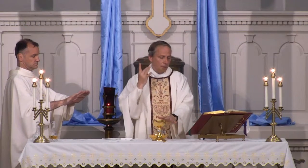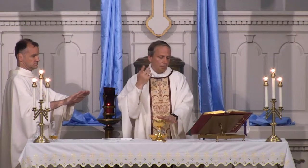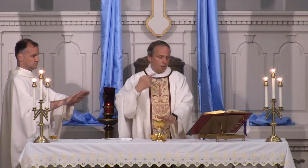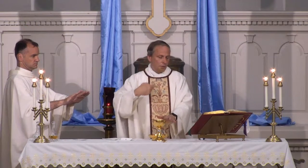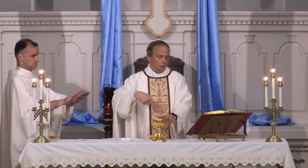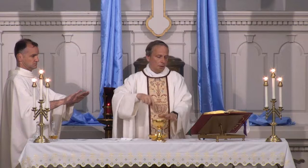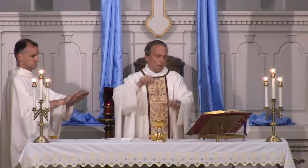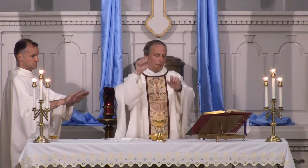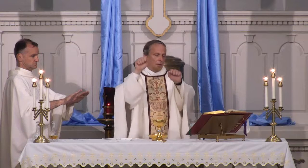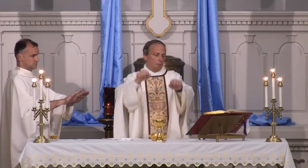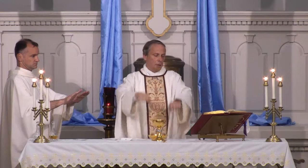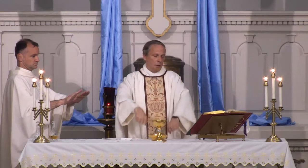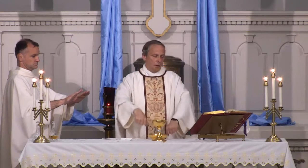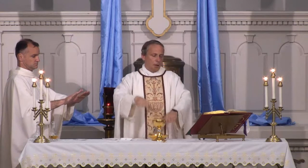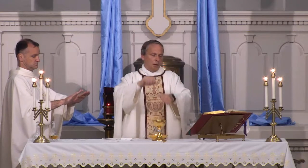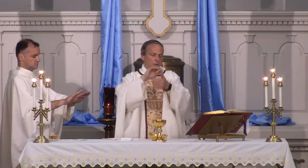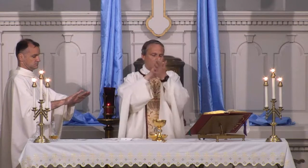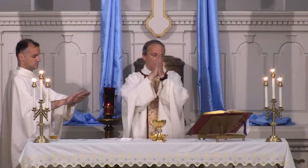the dewfall,